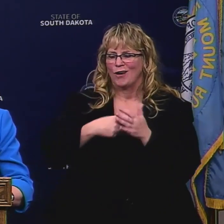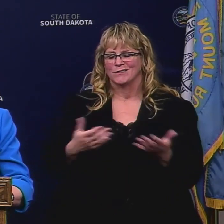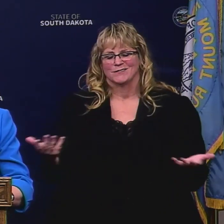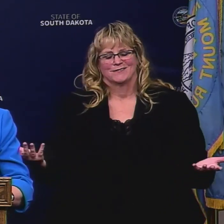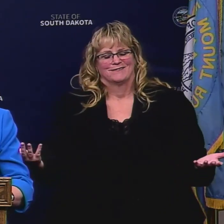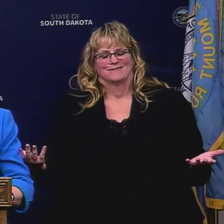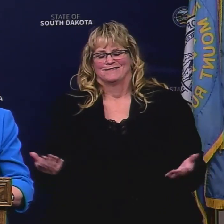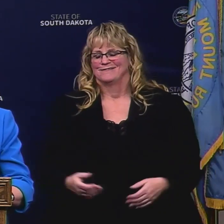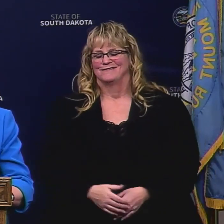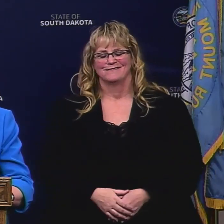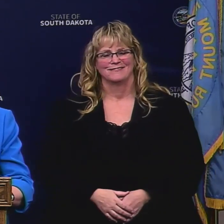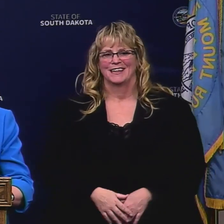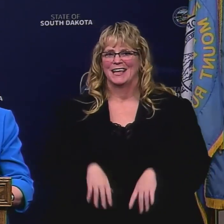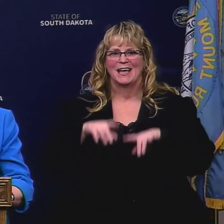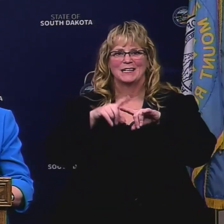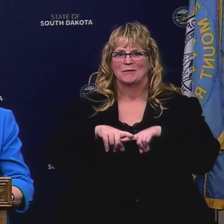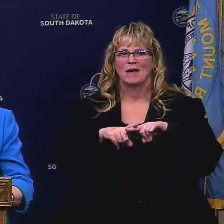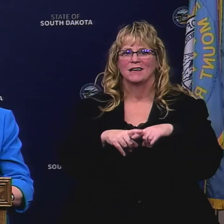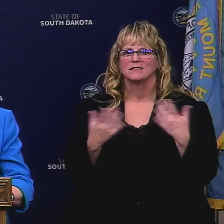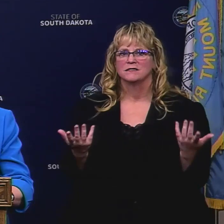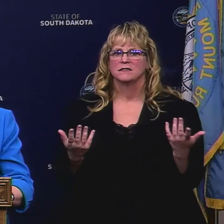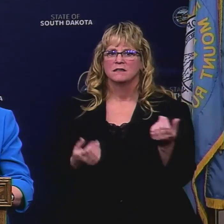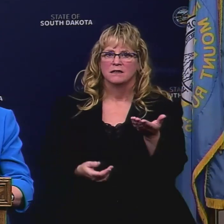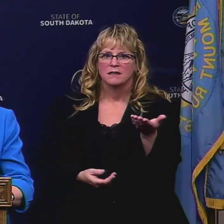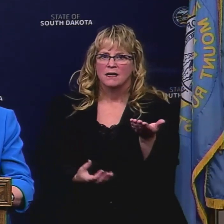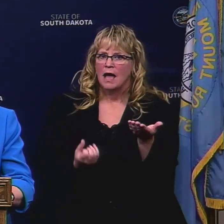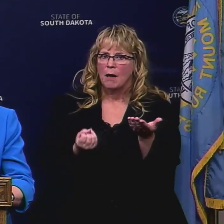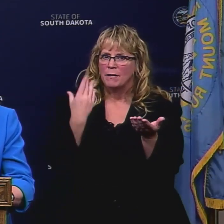It really depends. N95.